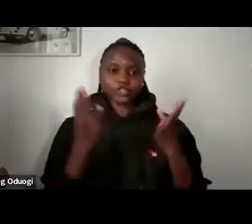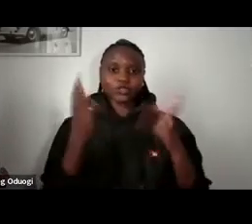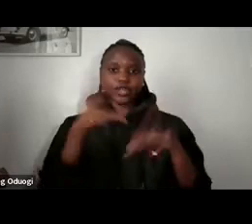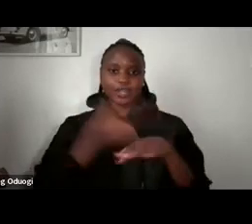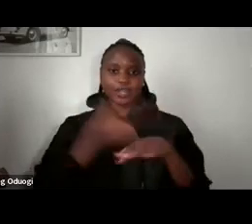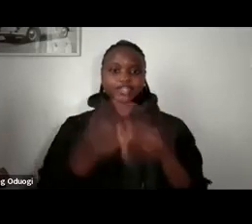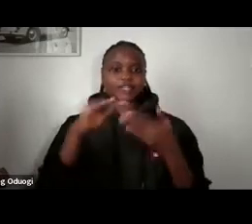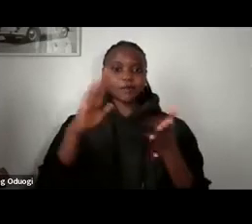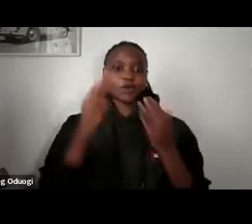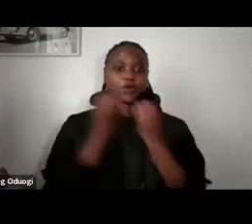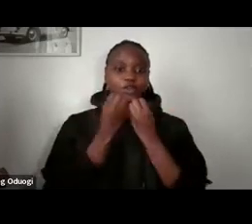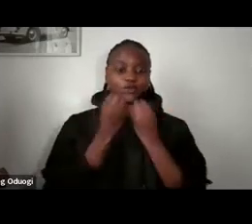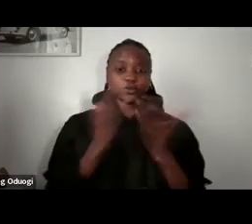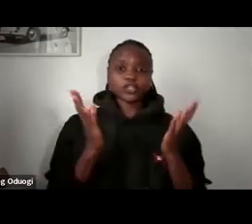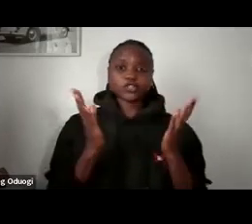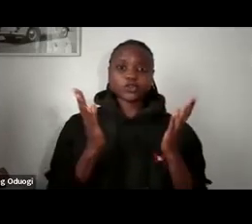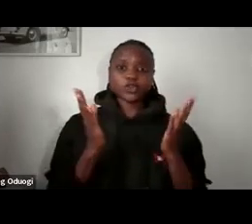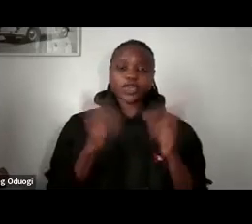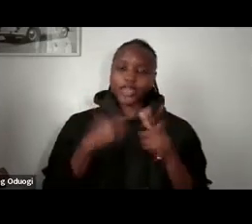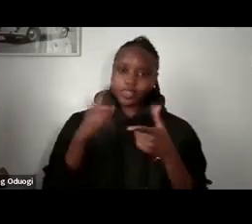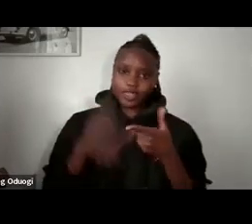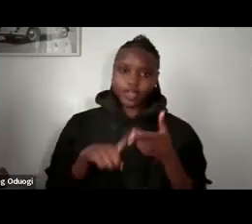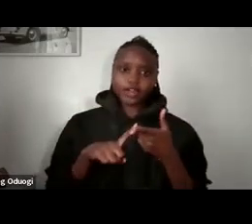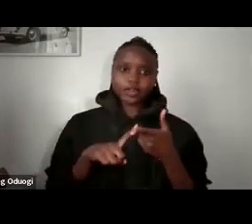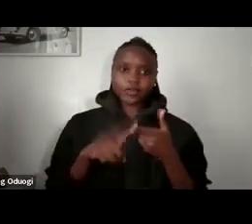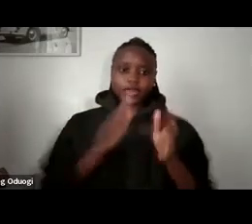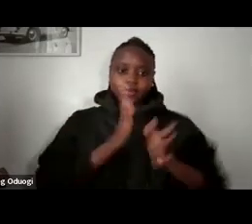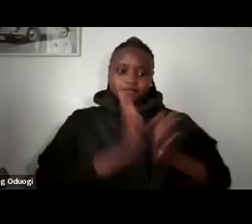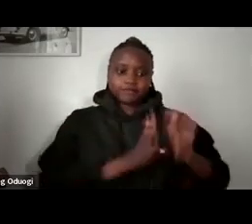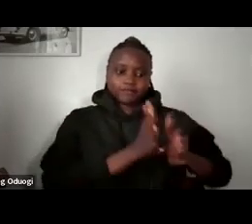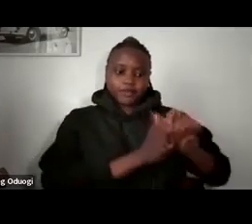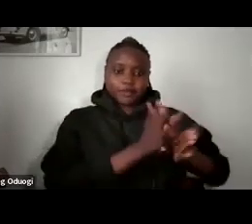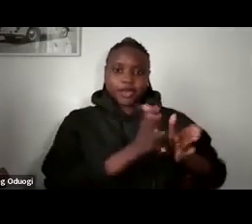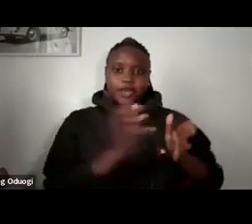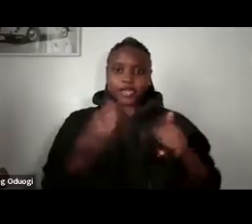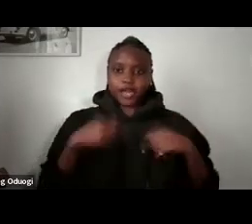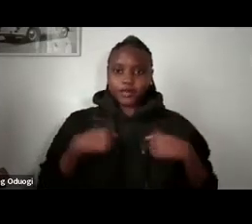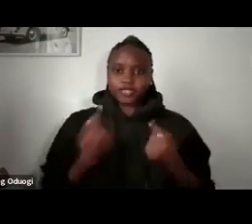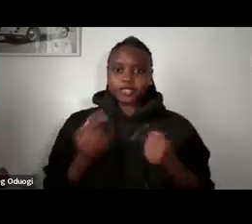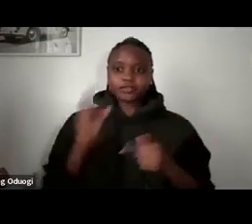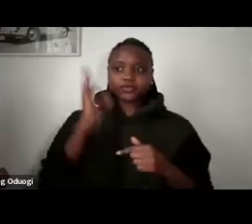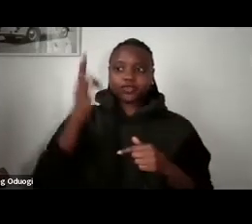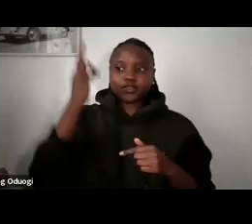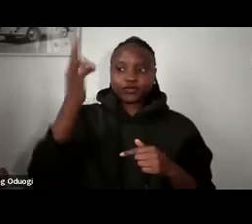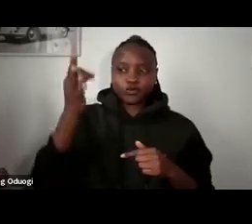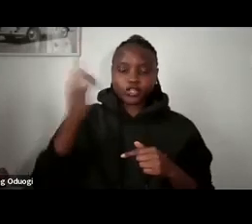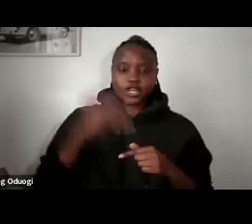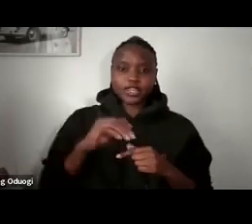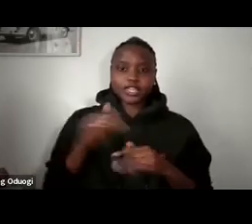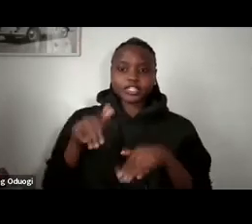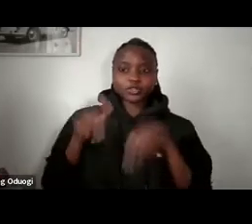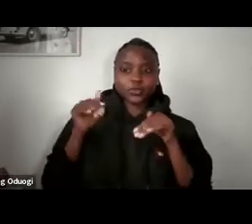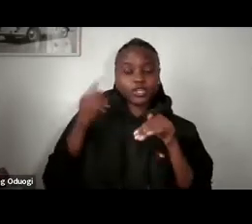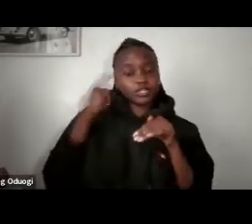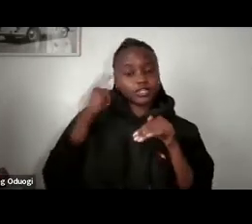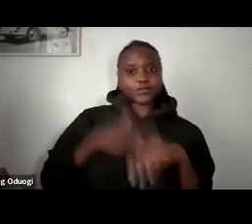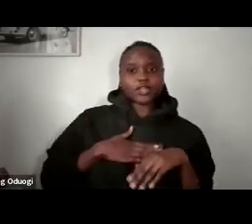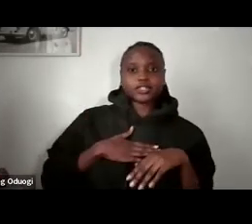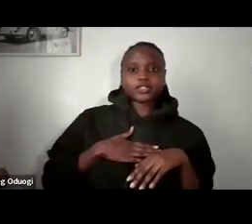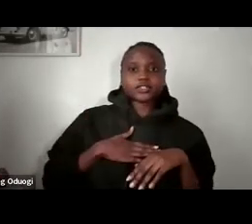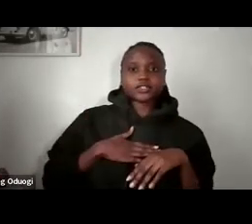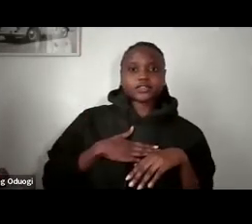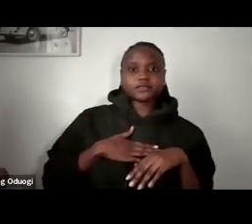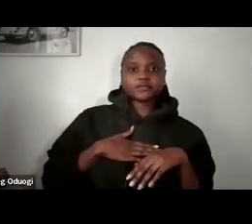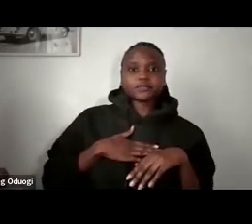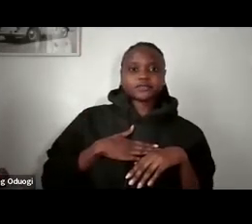information. That way then we are preparing ourselves for that future that is waiting for us, and incidentally that is